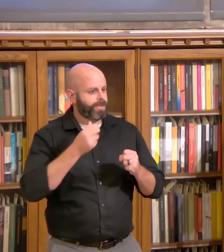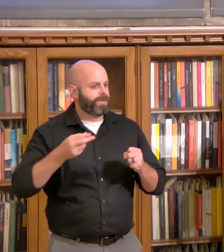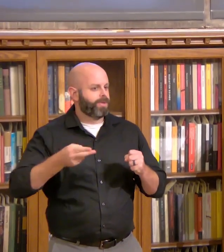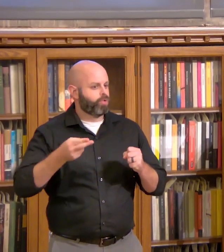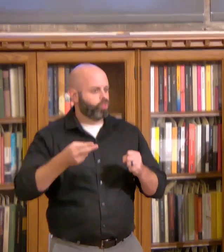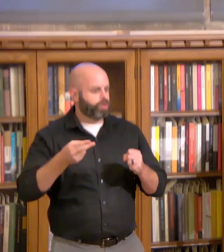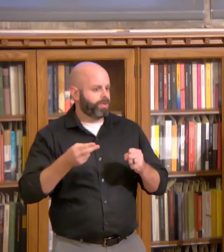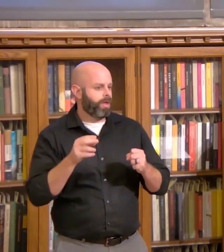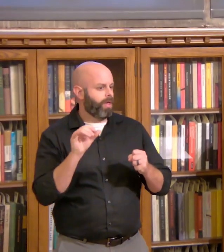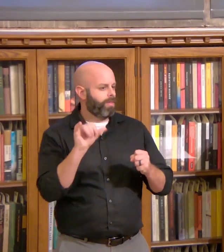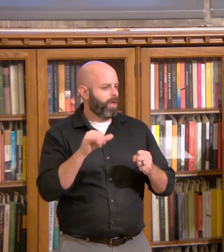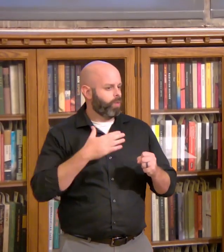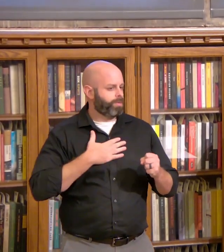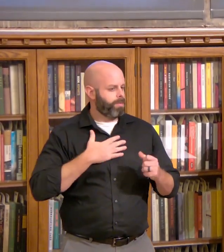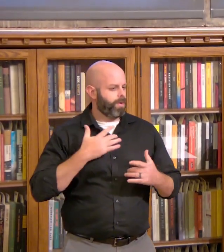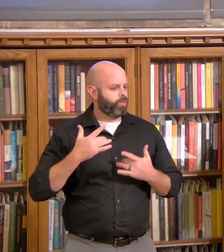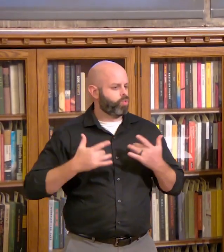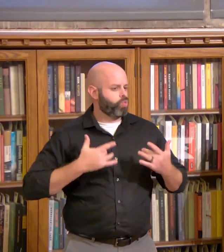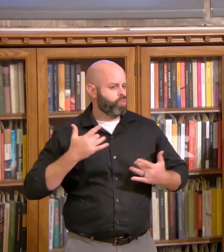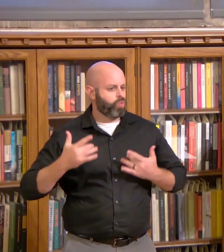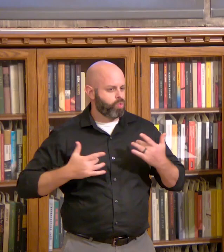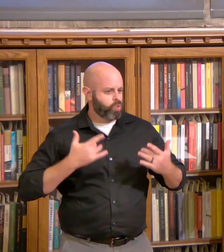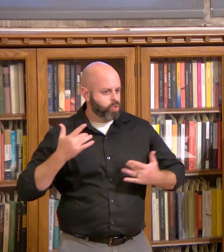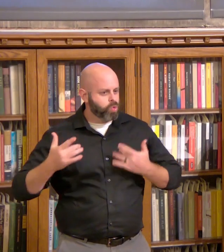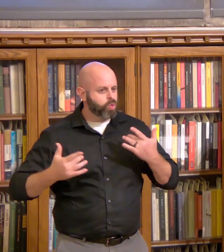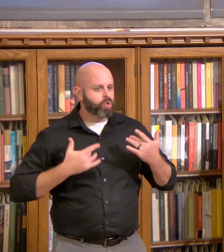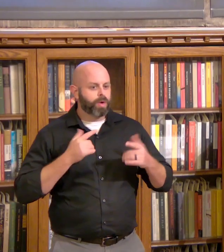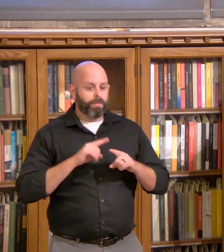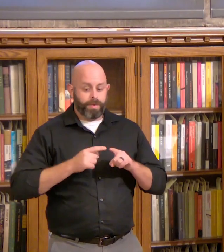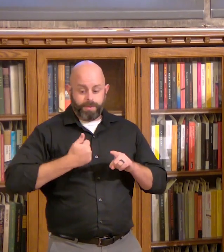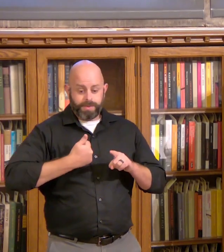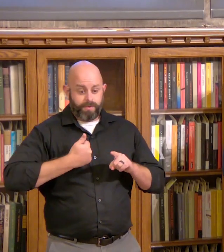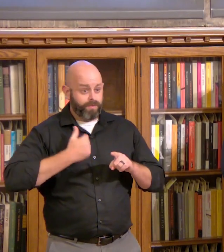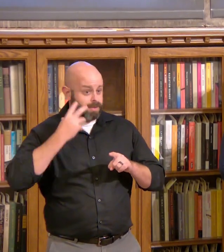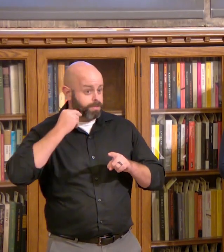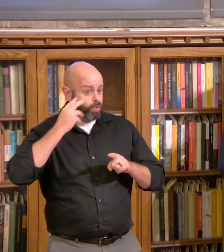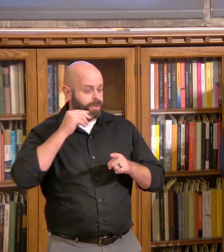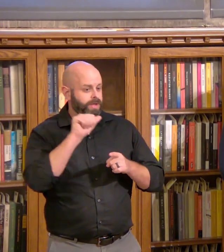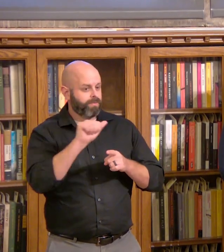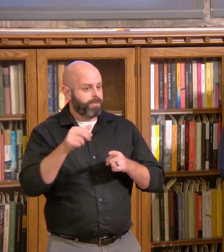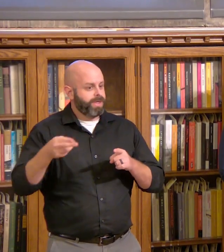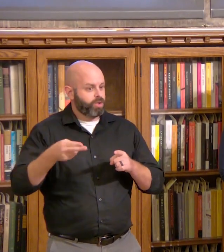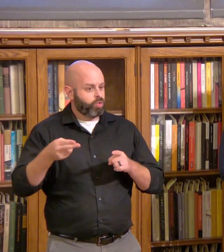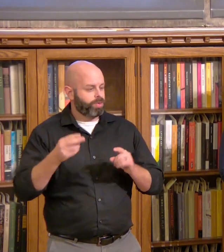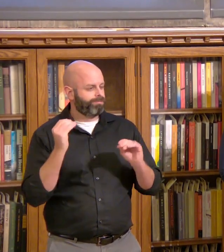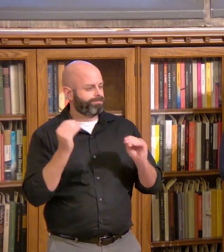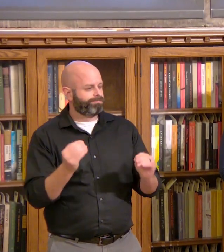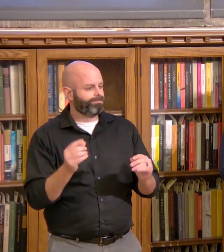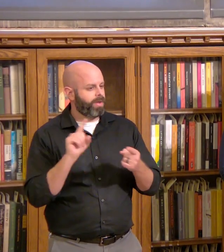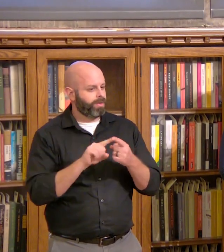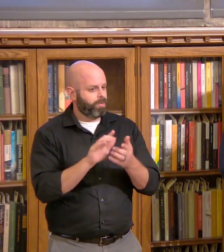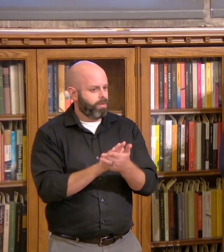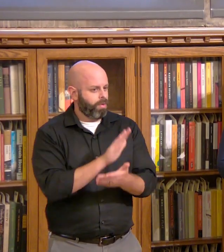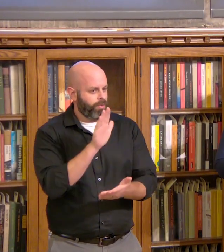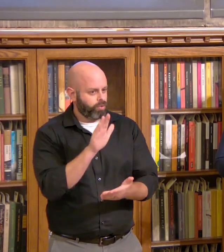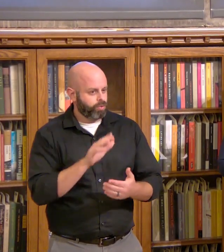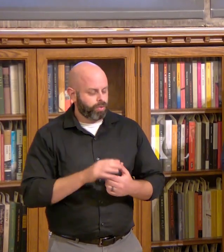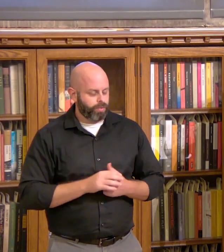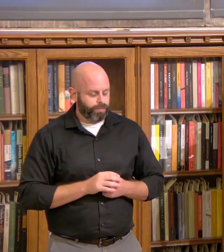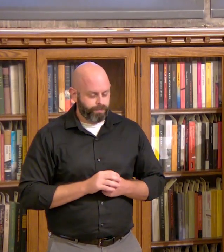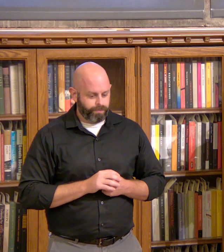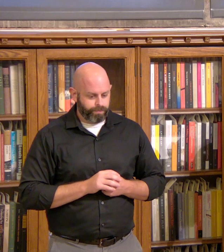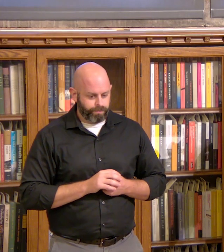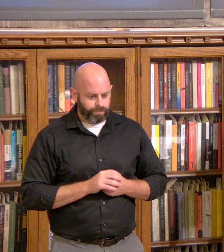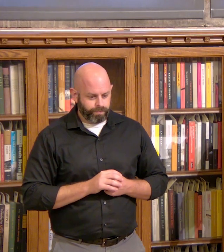my joy but I didn't get to experience African-American history until college and